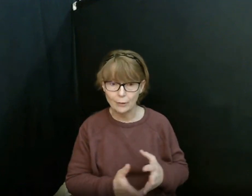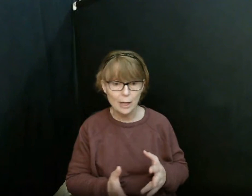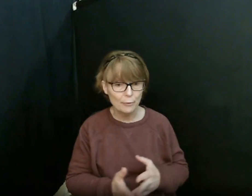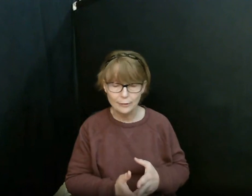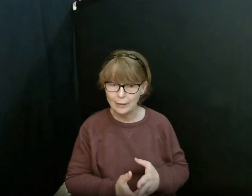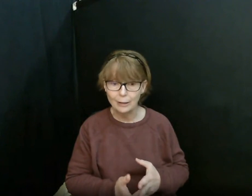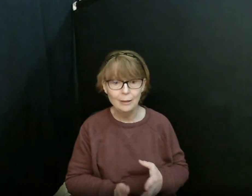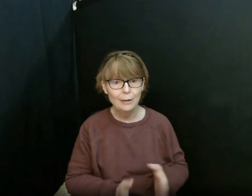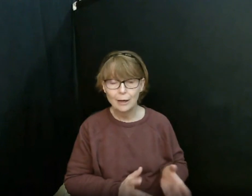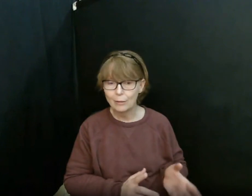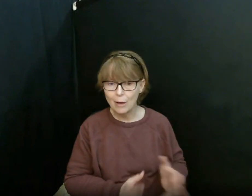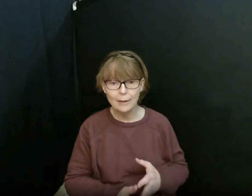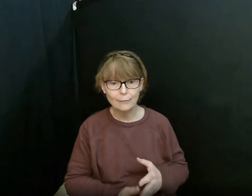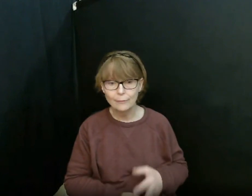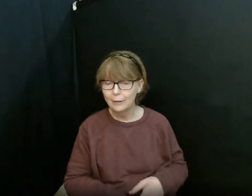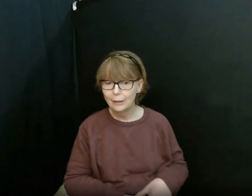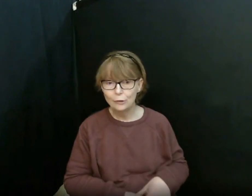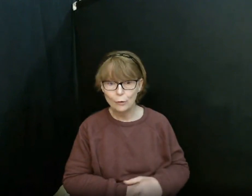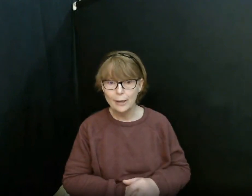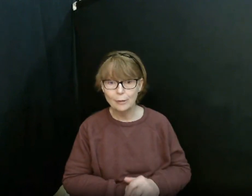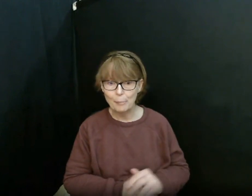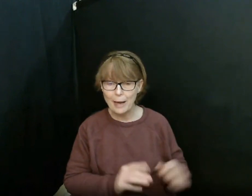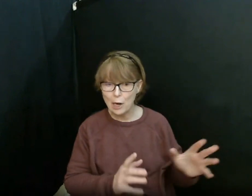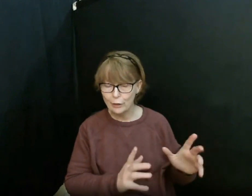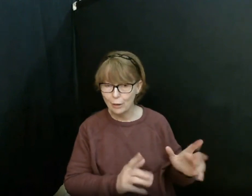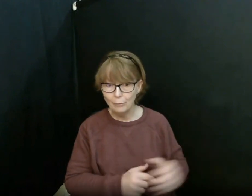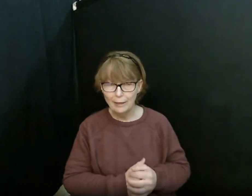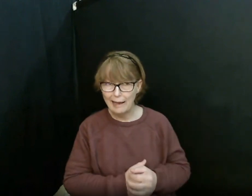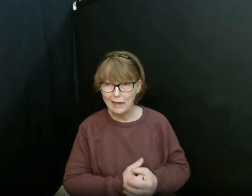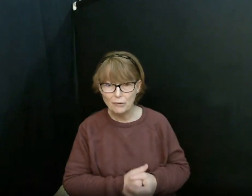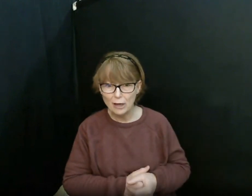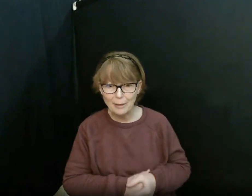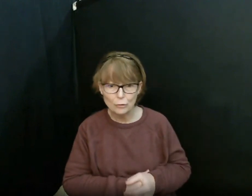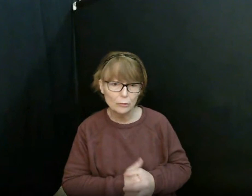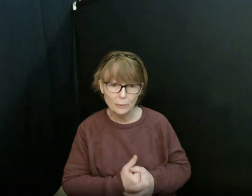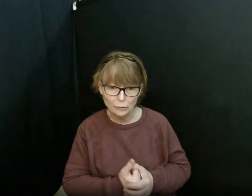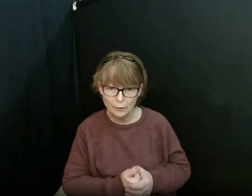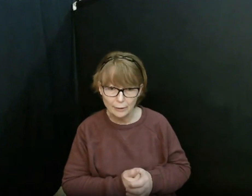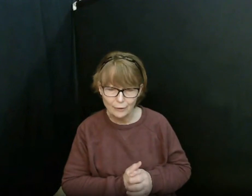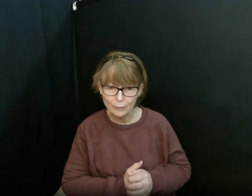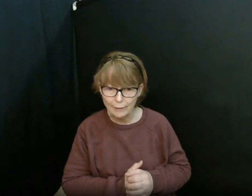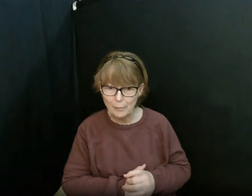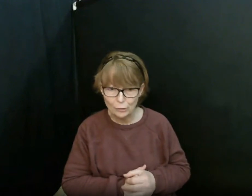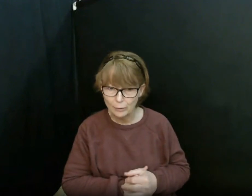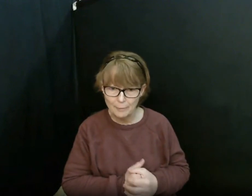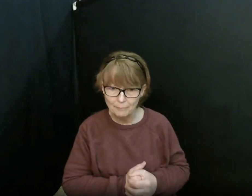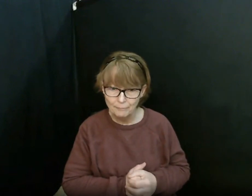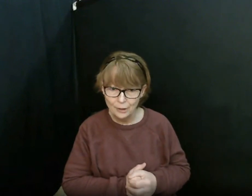lot of printing, a lot of trying to prepare, how do you talk about George Washington if you don't have a picture of him? Mm-hmm.